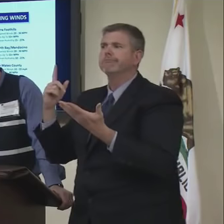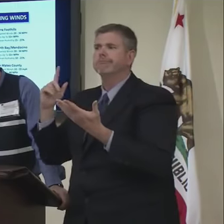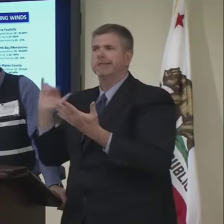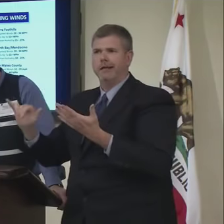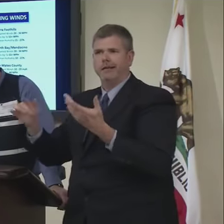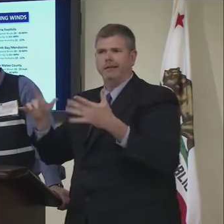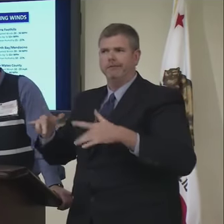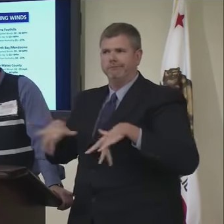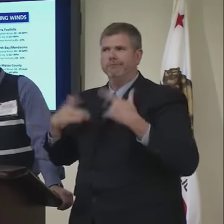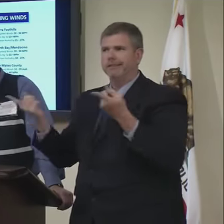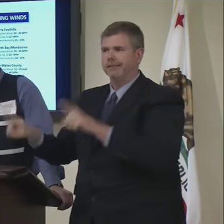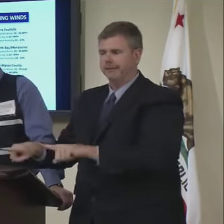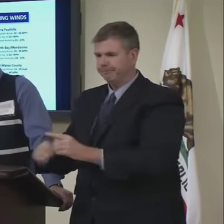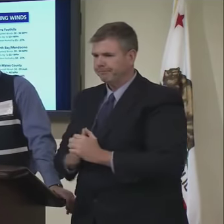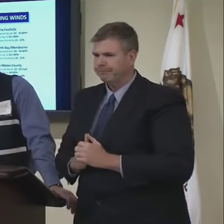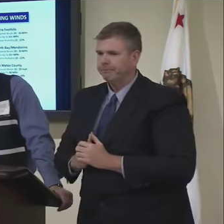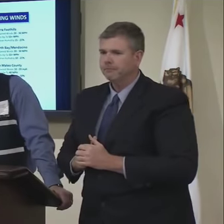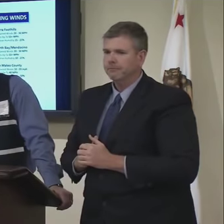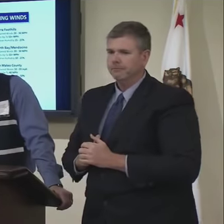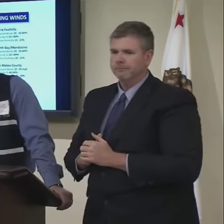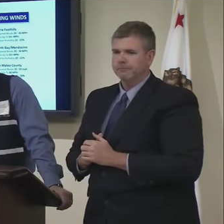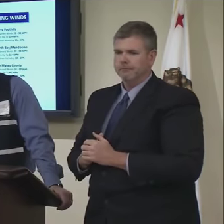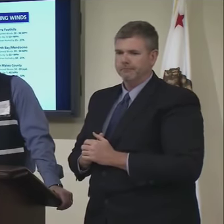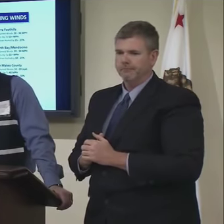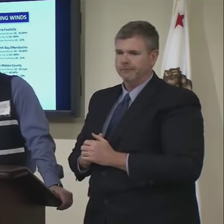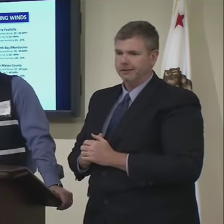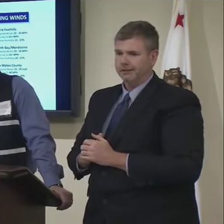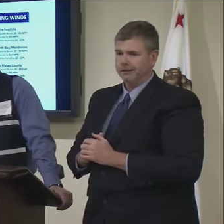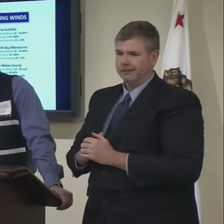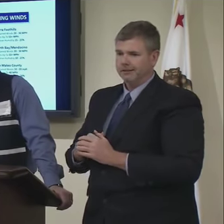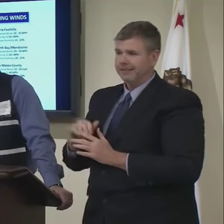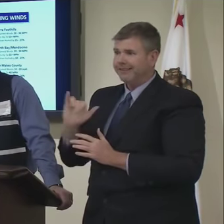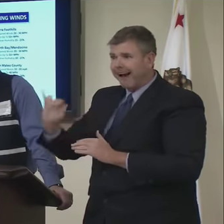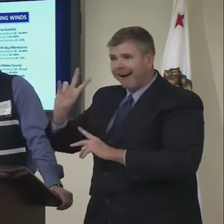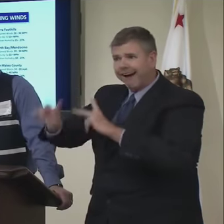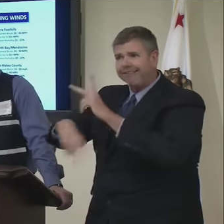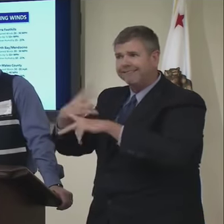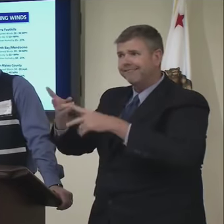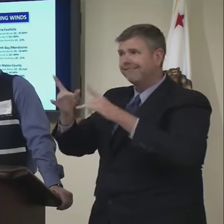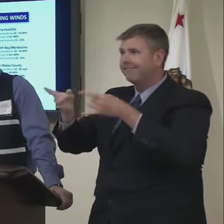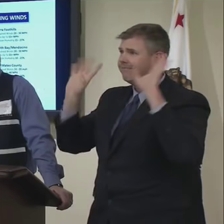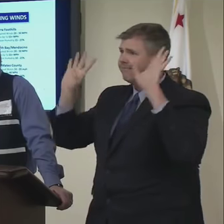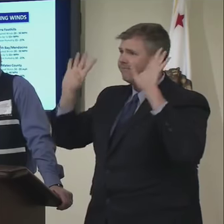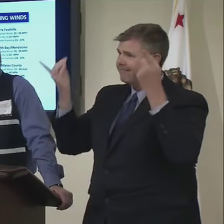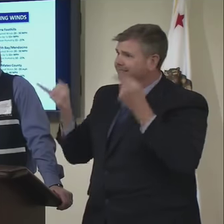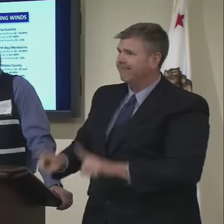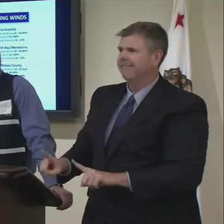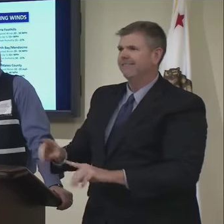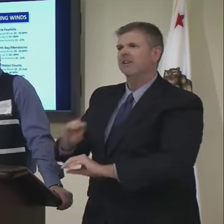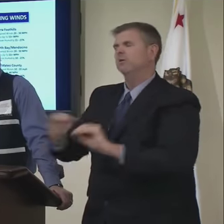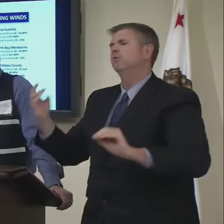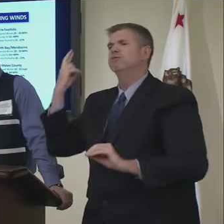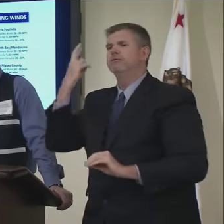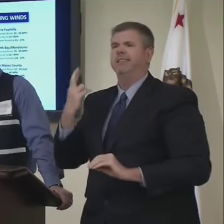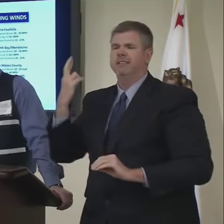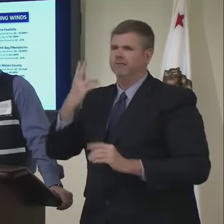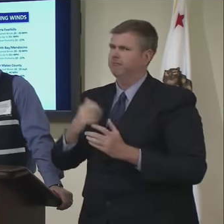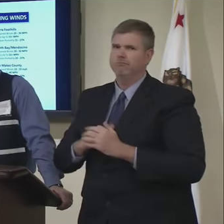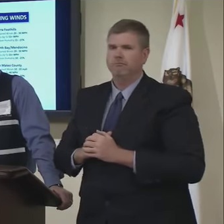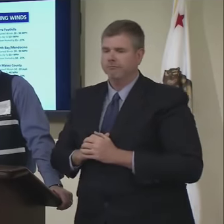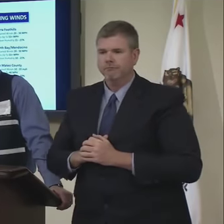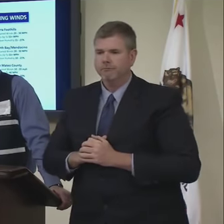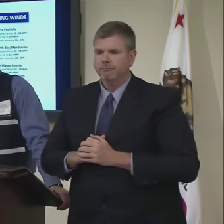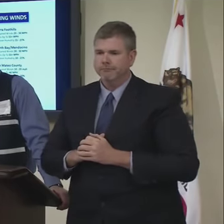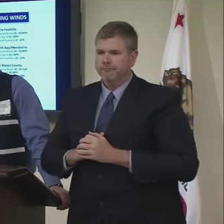violence. Whenever you see any of our crews anywhere in our community, your community, they're there to help. They're there specifically to help